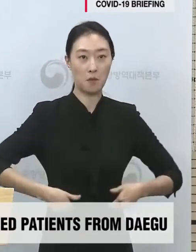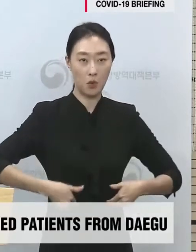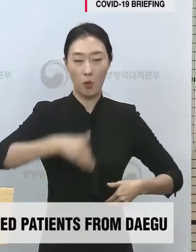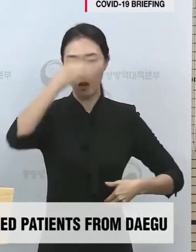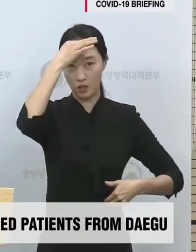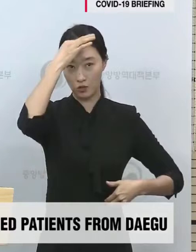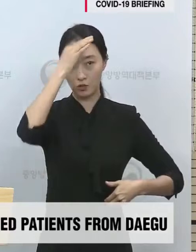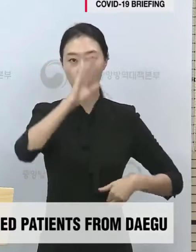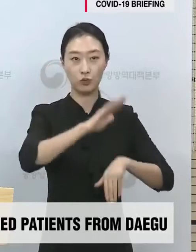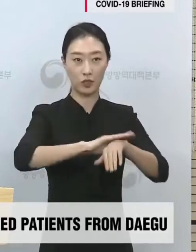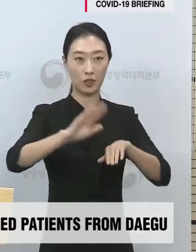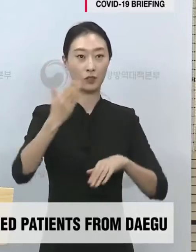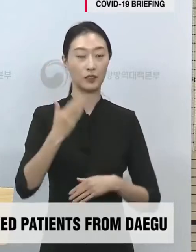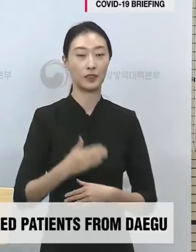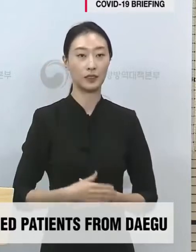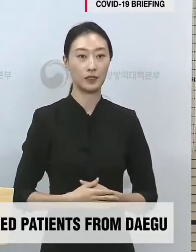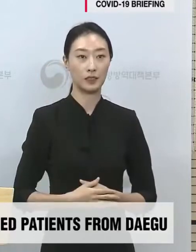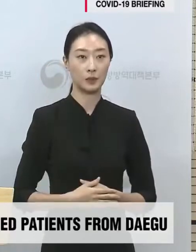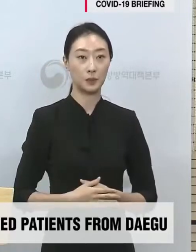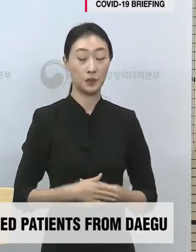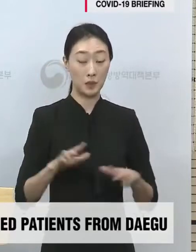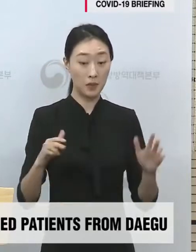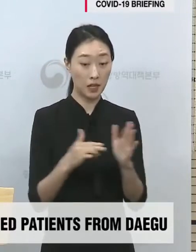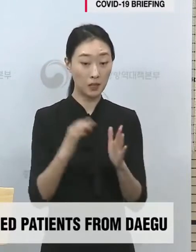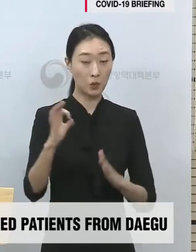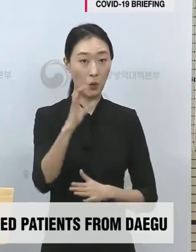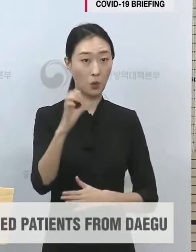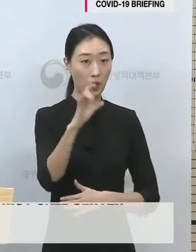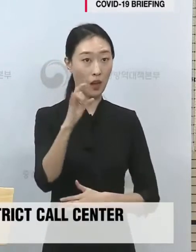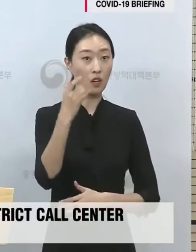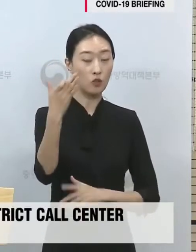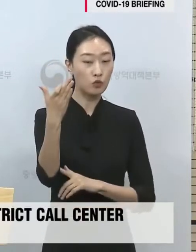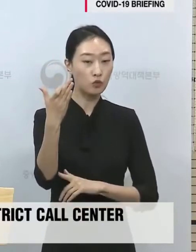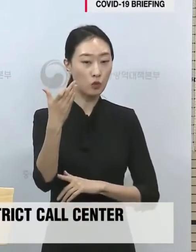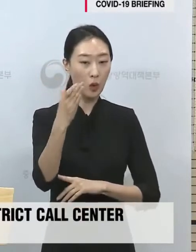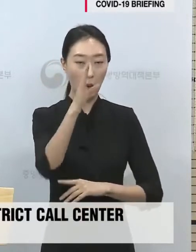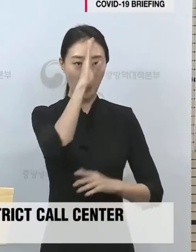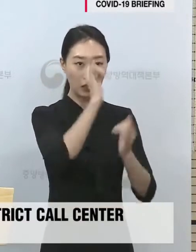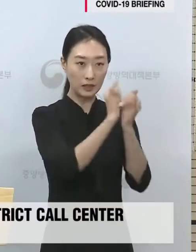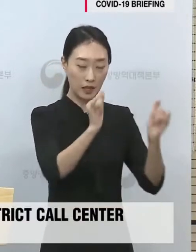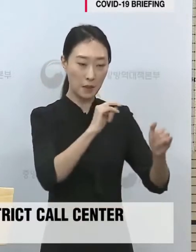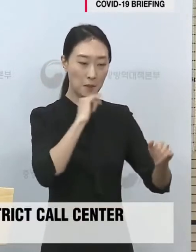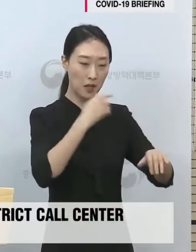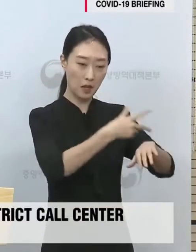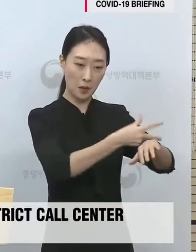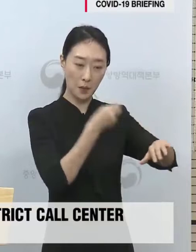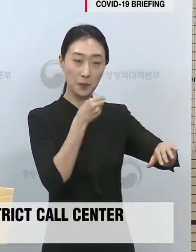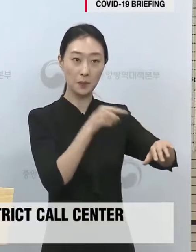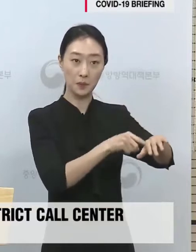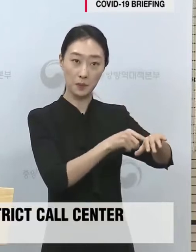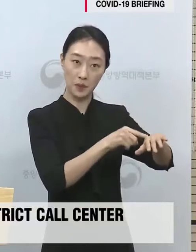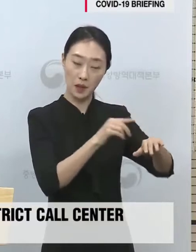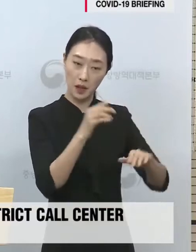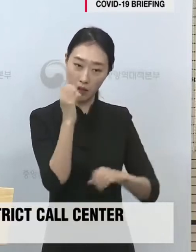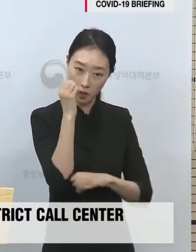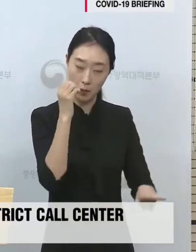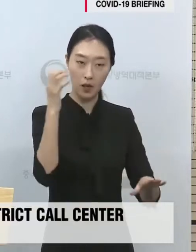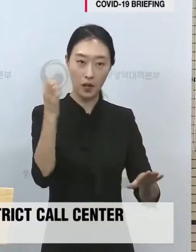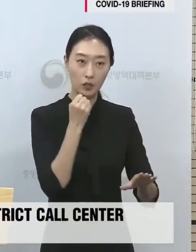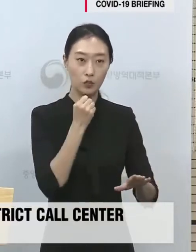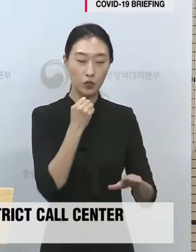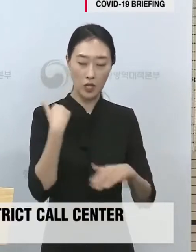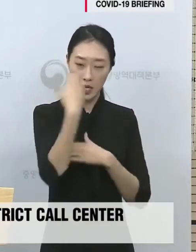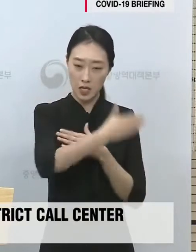antibody protein, which will be very crucial in developing the cure for the COVID-19. And based on